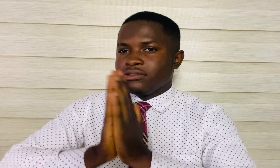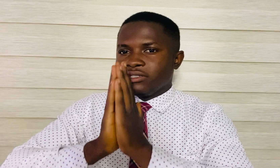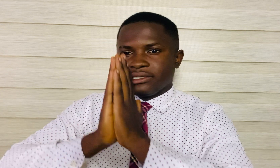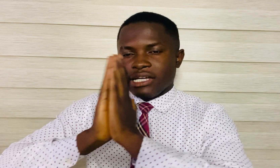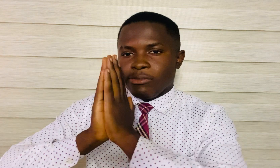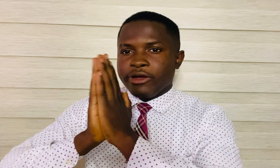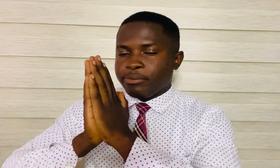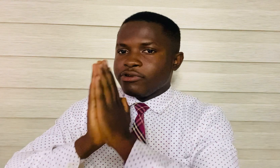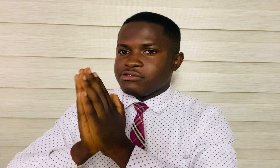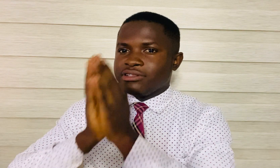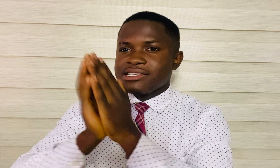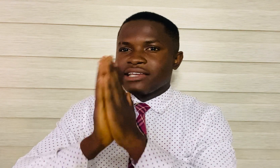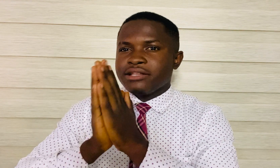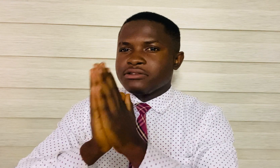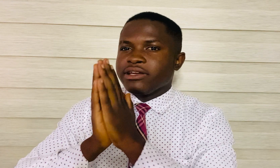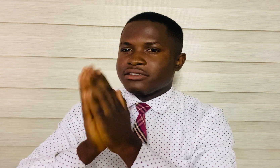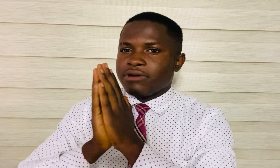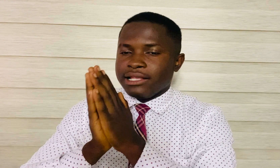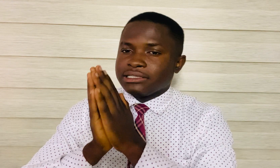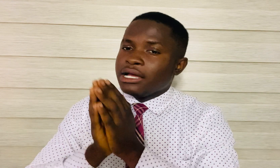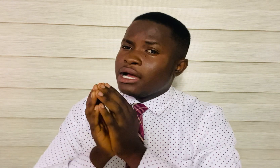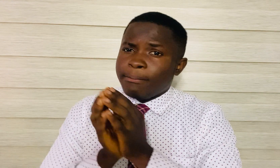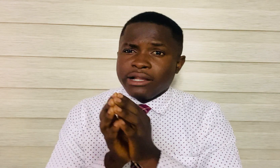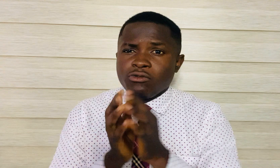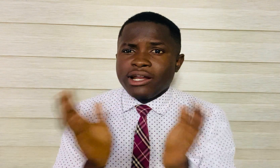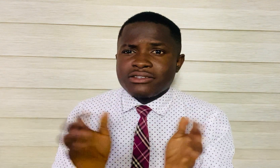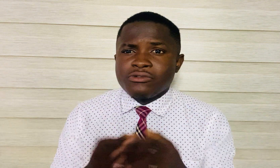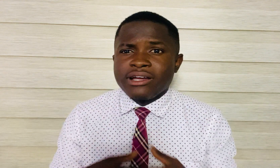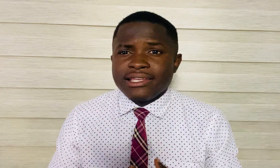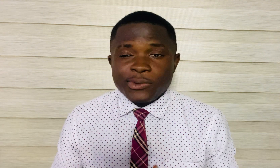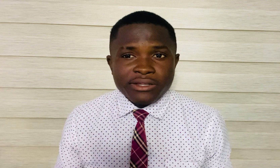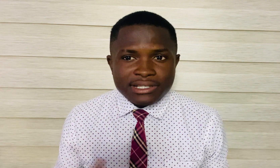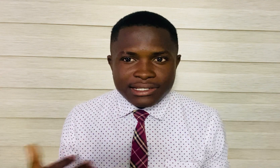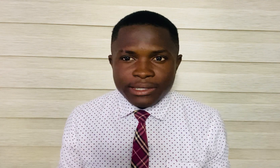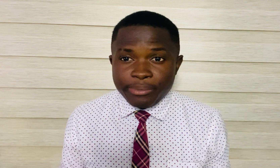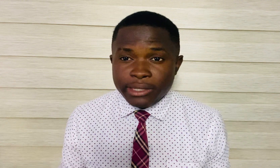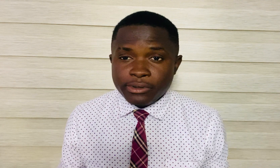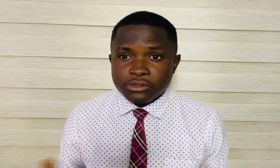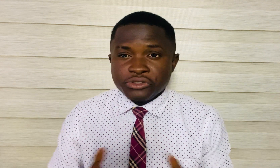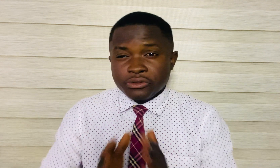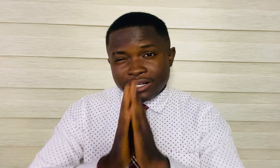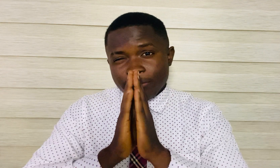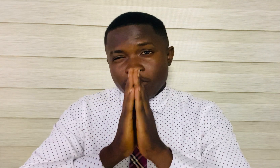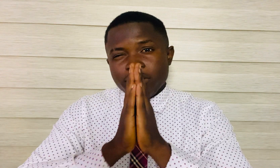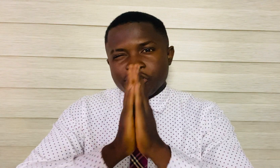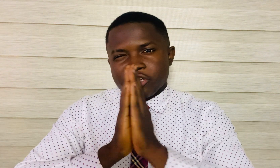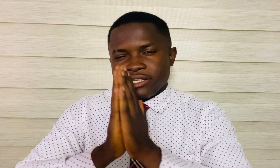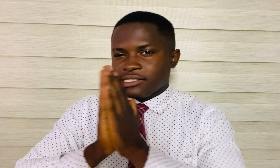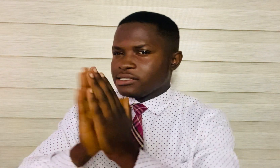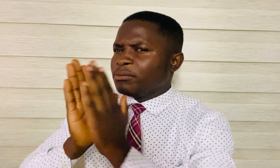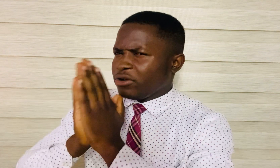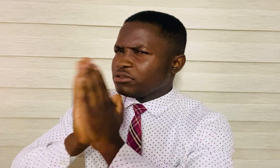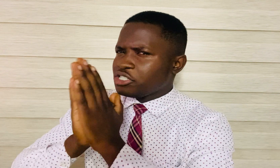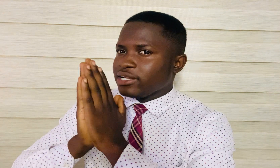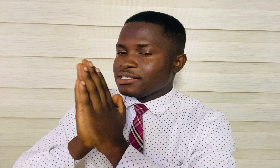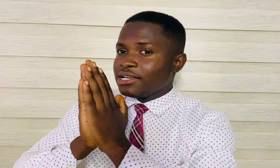this. I'm going to pray. So this sign too is right. But what is wrong is when you see people do, I'm going to church. I'm going to church.